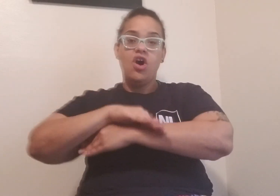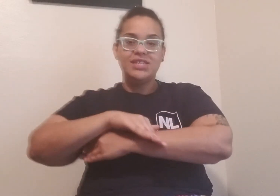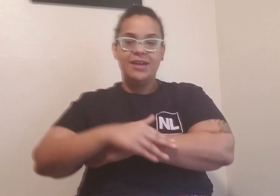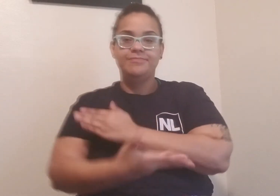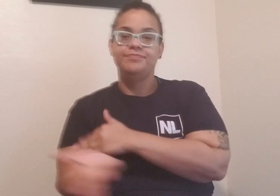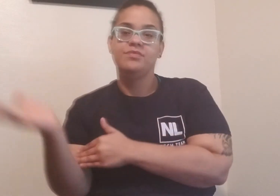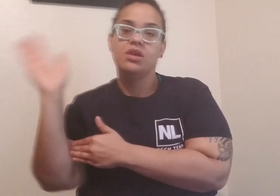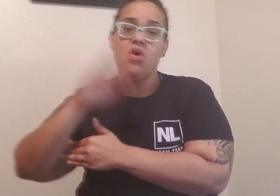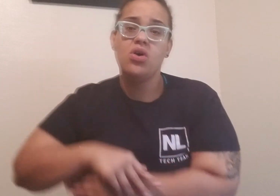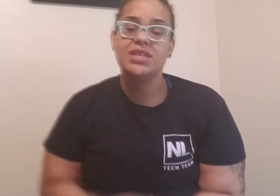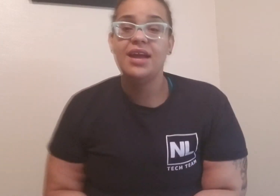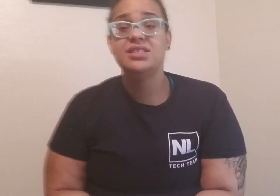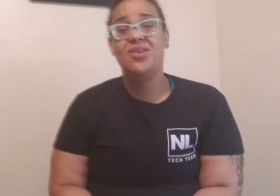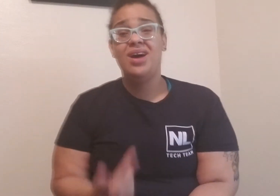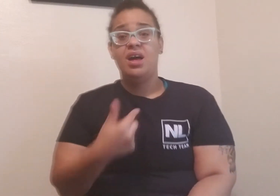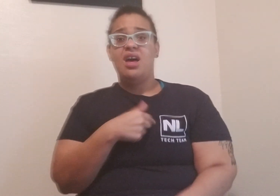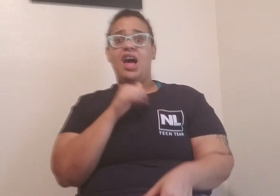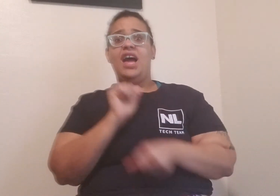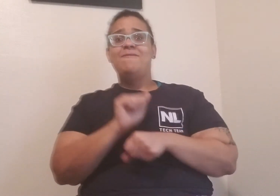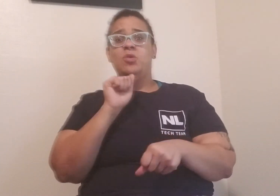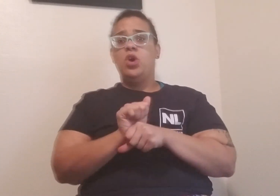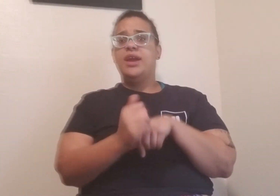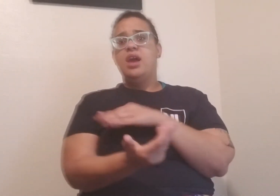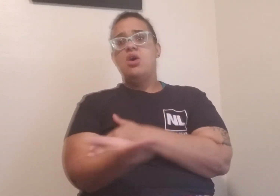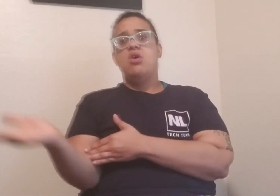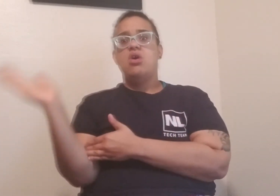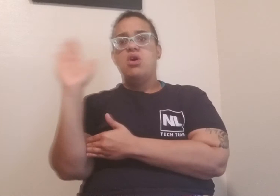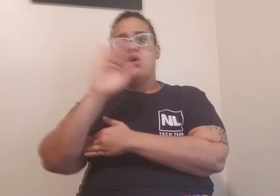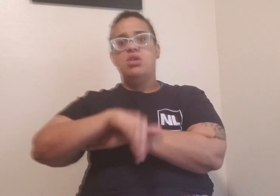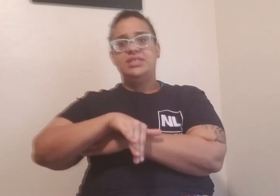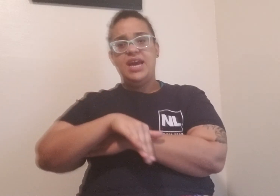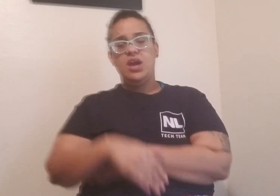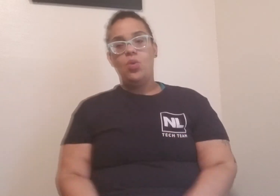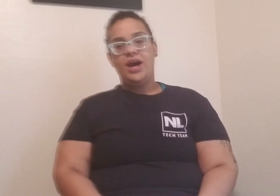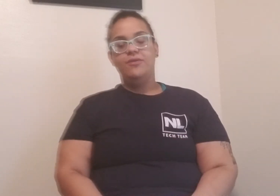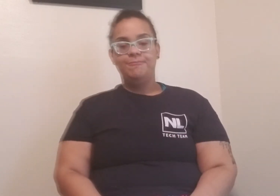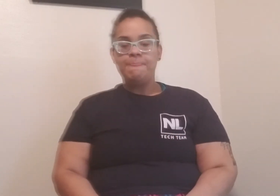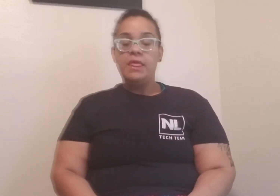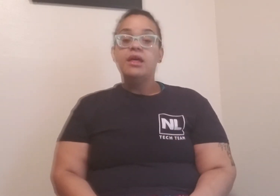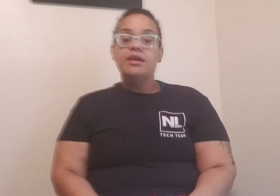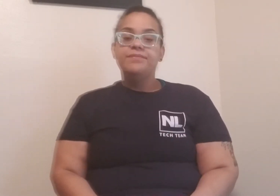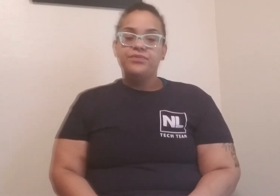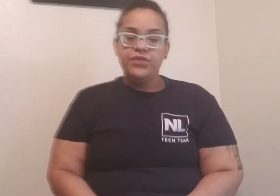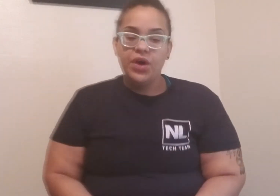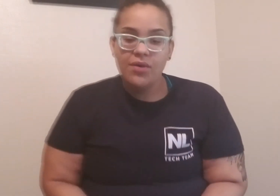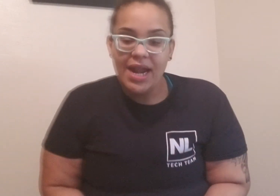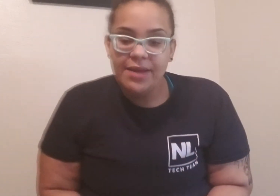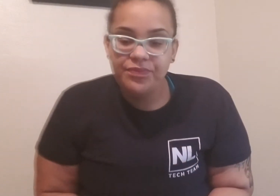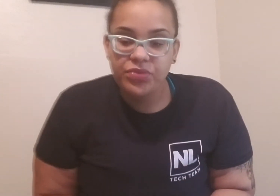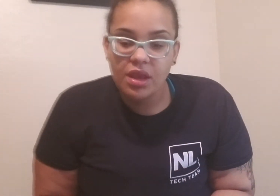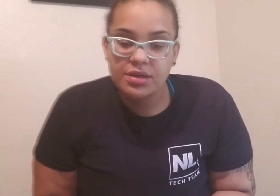day. So I've been working all day. Wow. Alrighty.